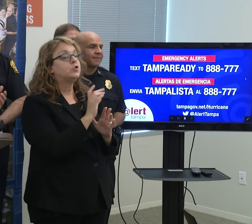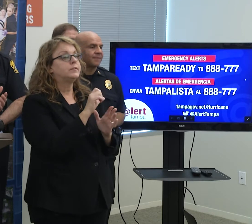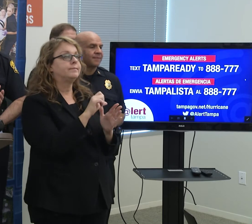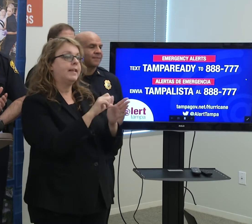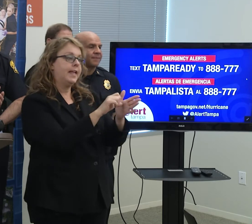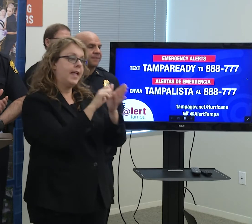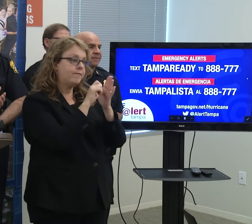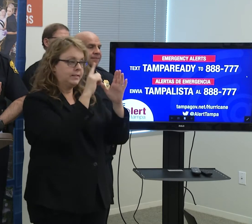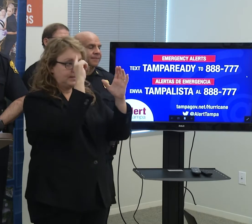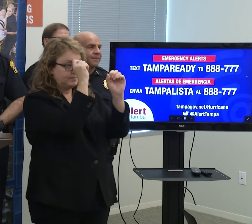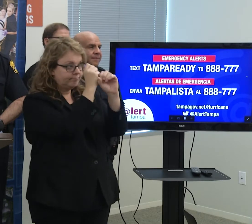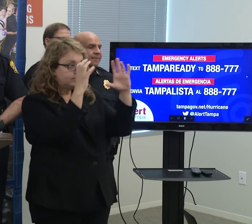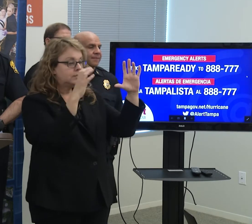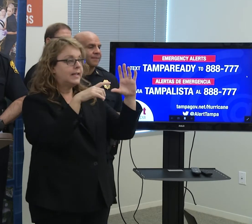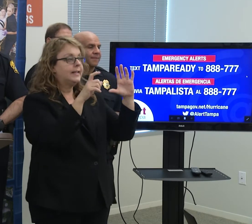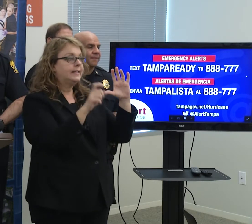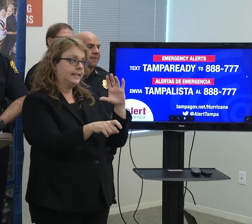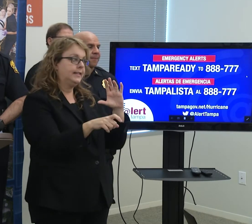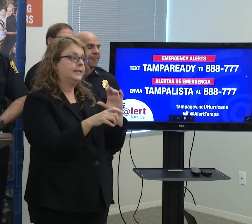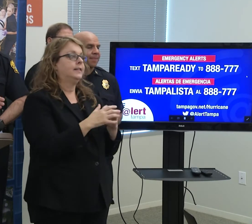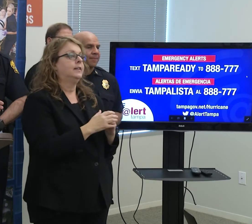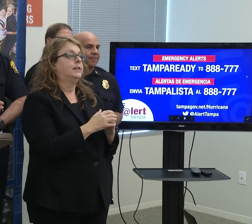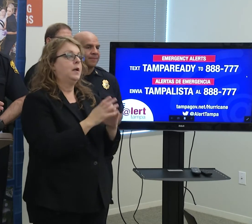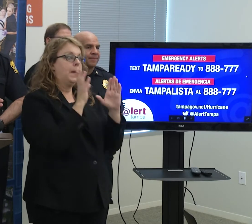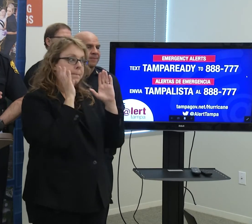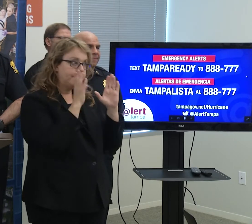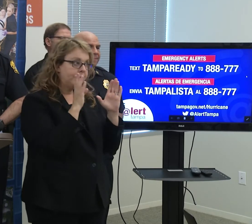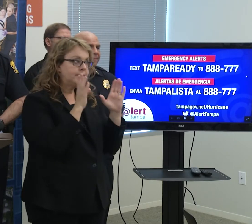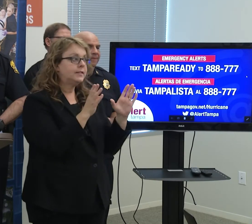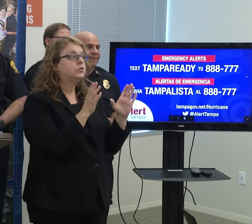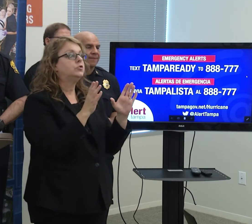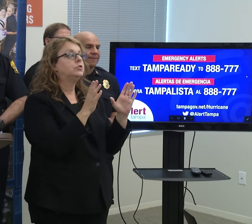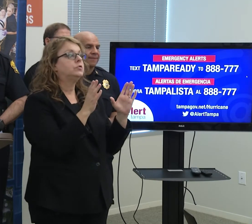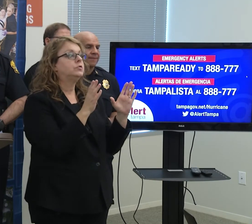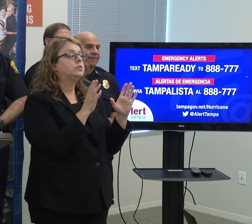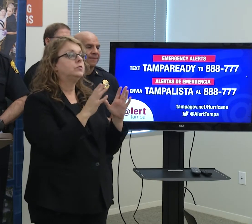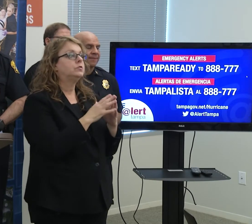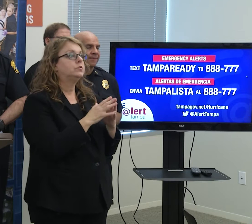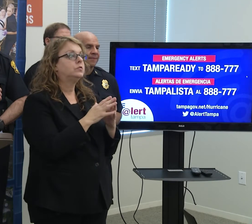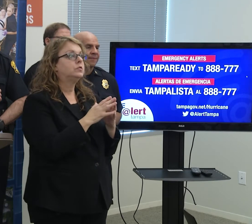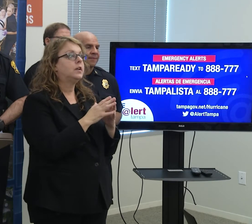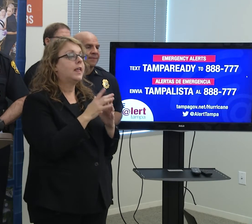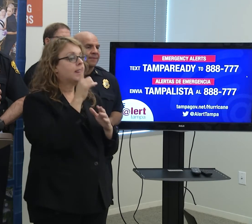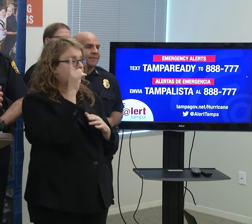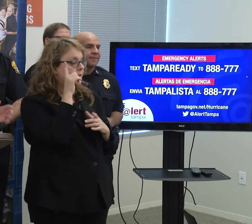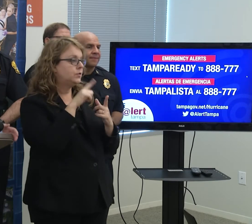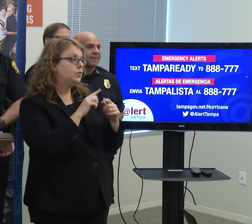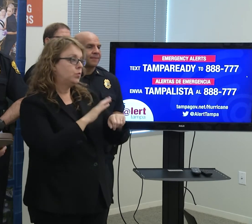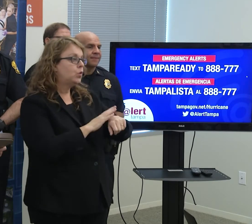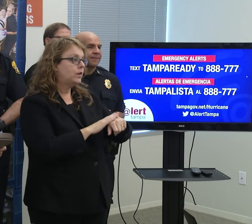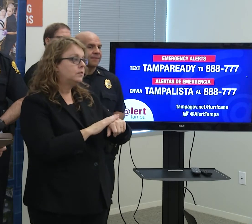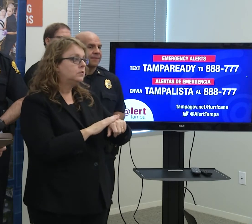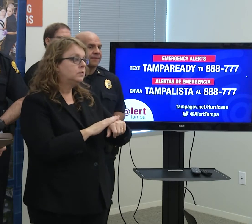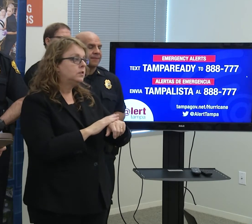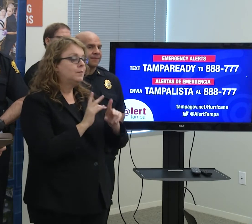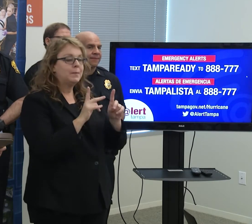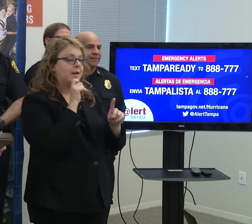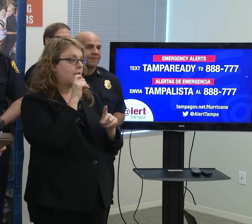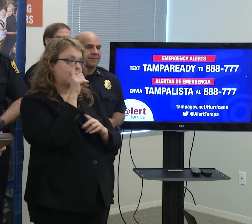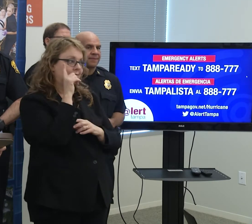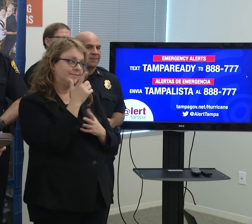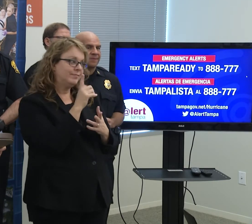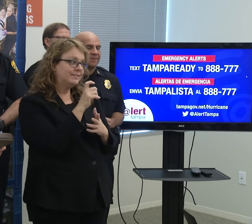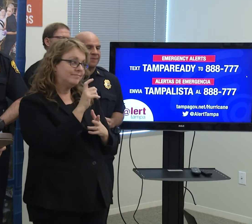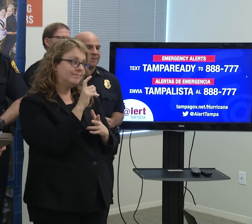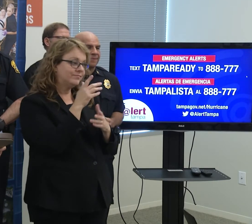amplified the need to pay attention and heed the warnings that are given and act